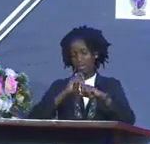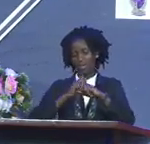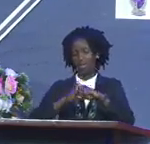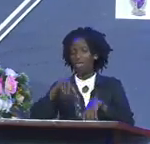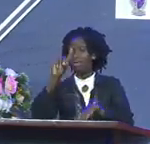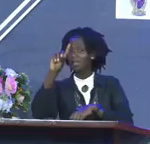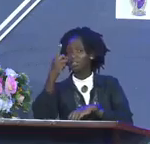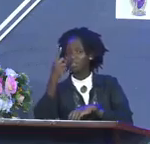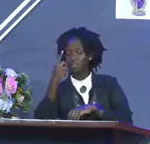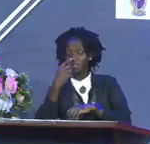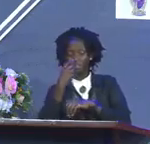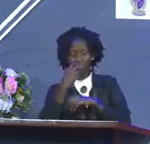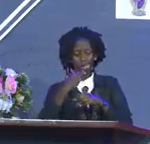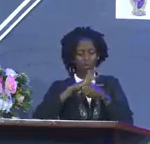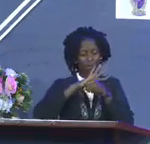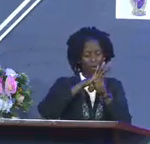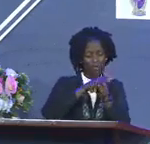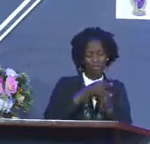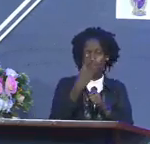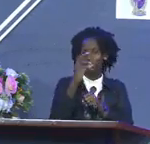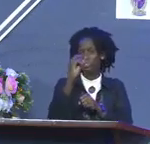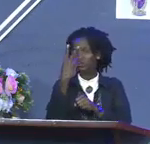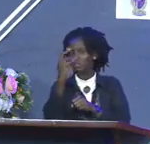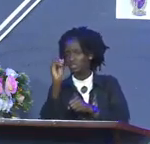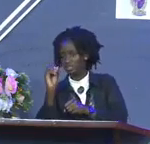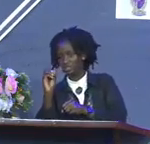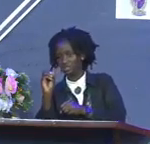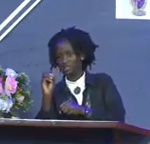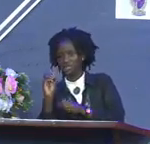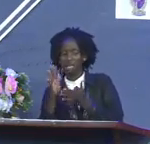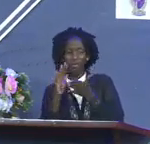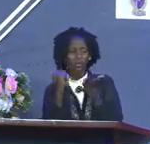off. It was very hard in the beginning